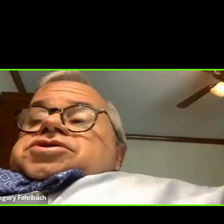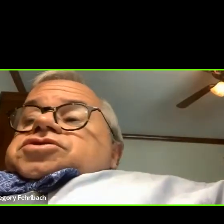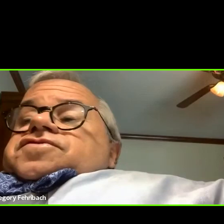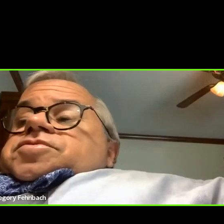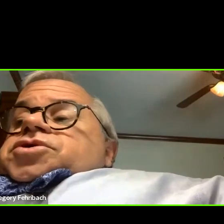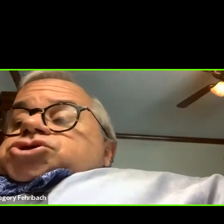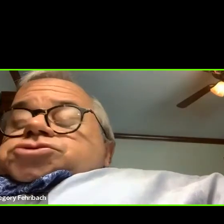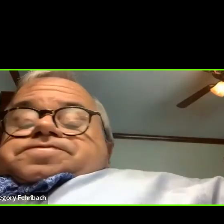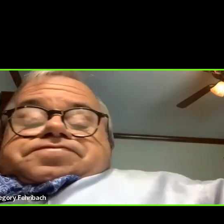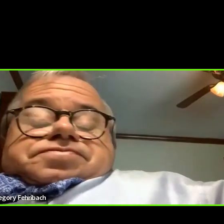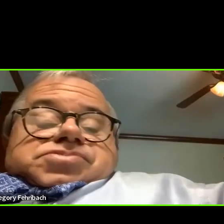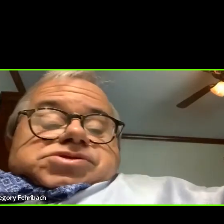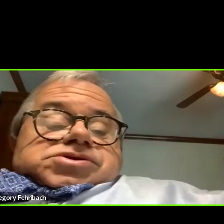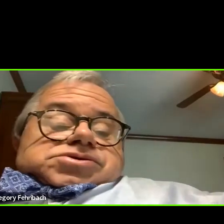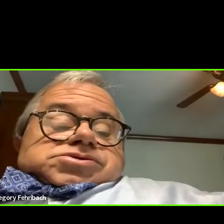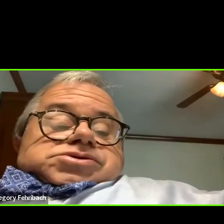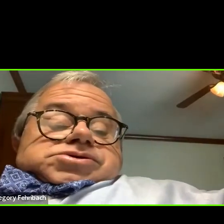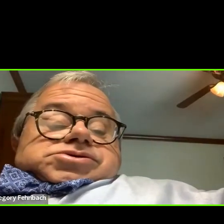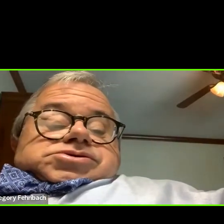Thank you very much.